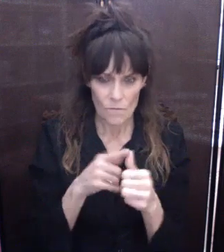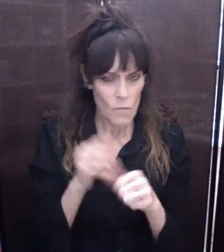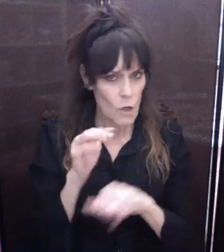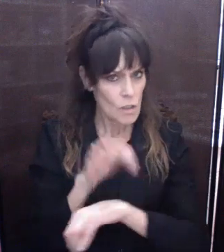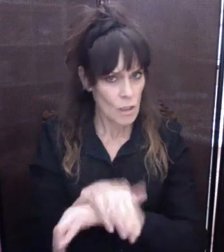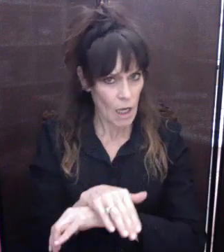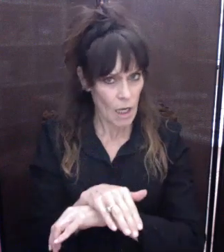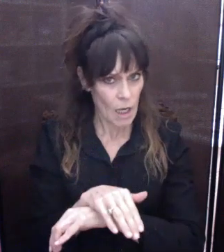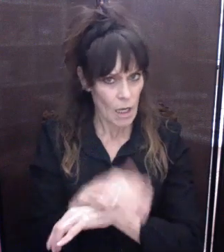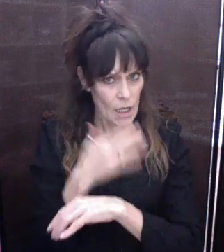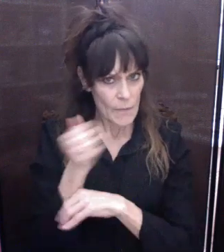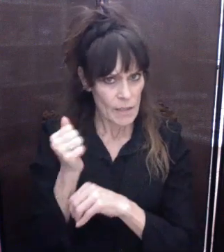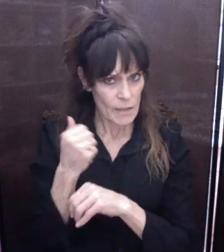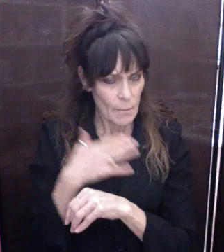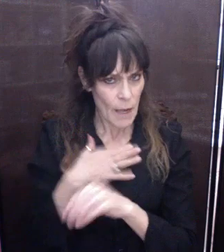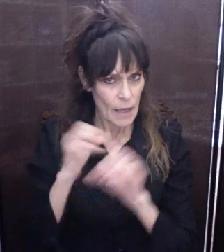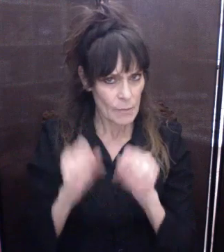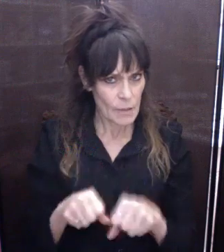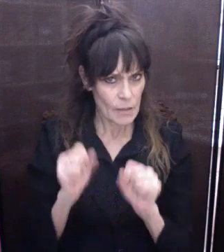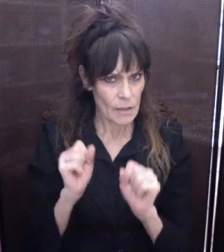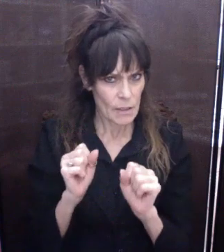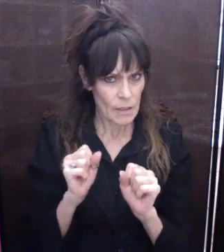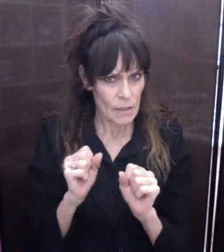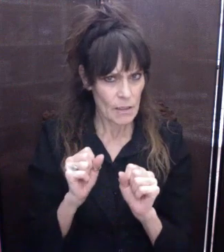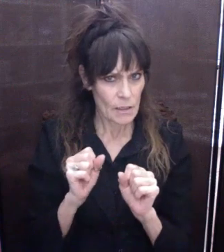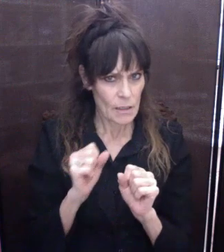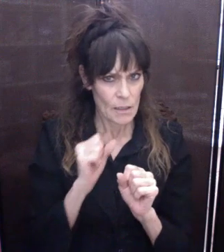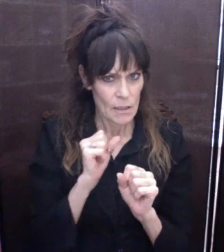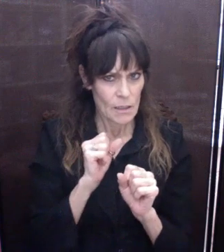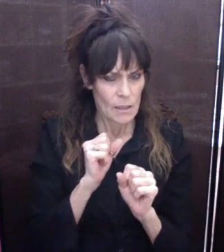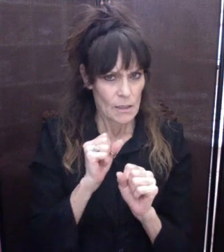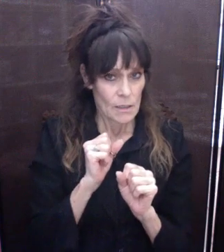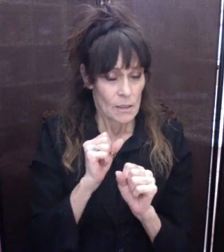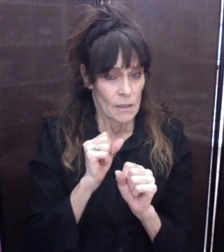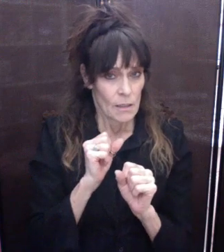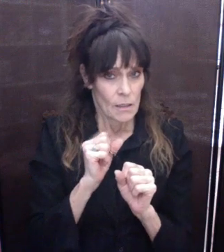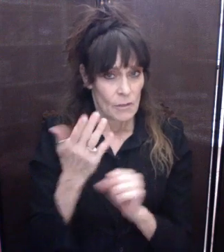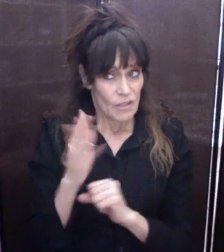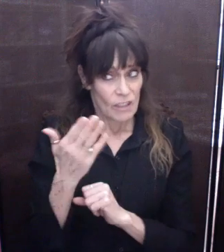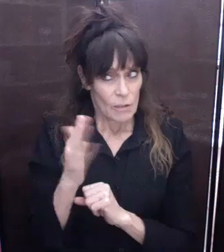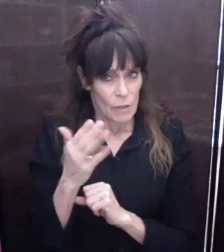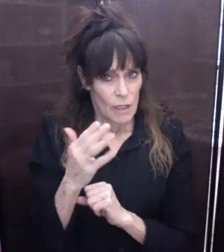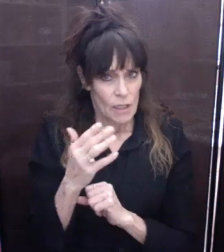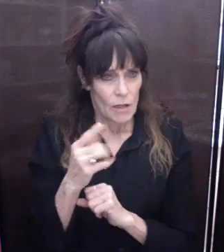And to the best of my ability, and it wasn't great at the time, I have to admit that, he asked me, are you done?